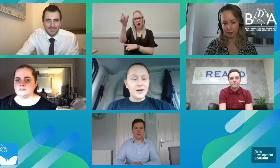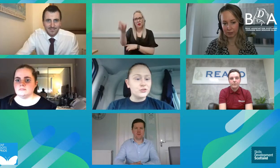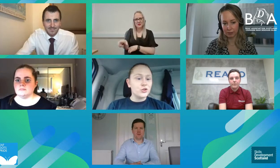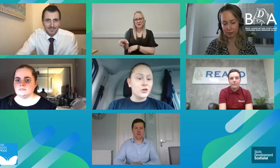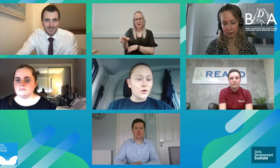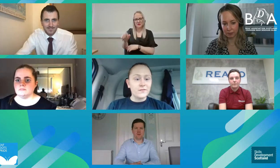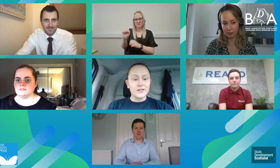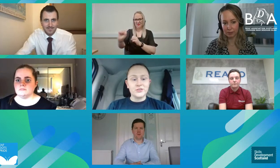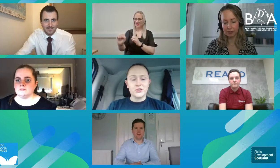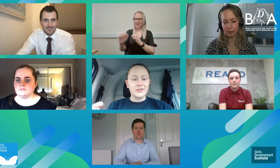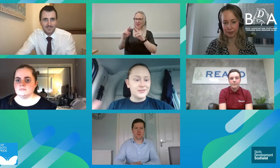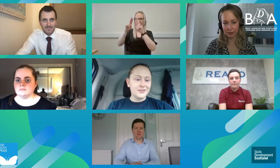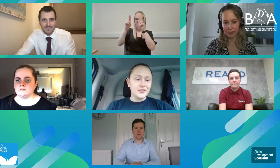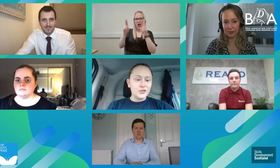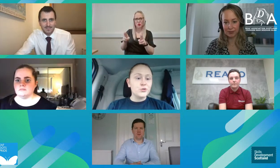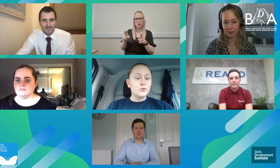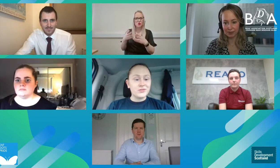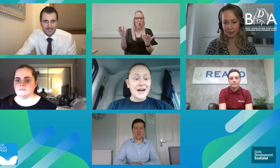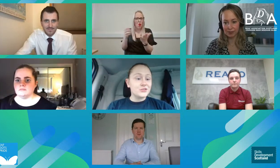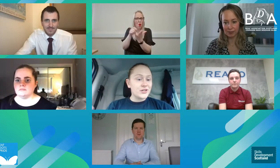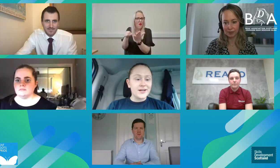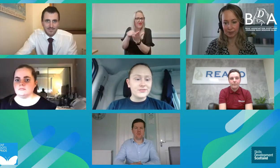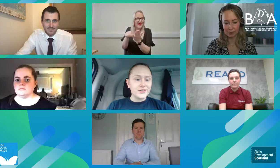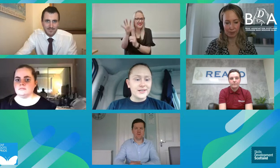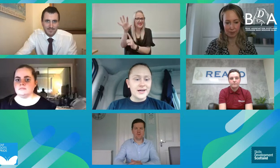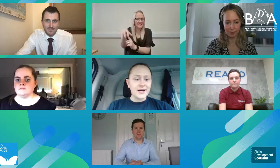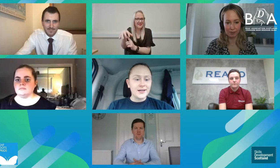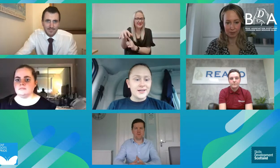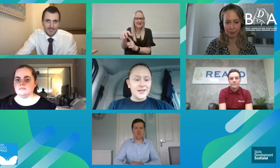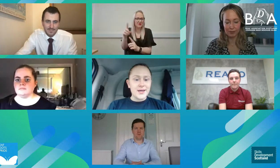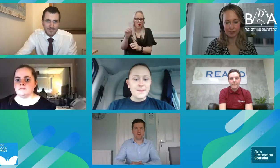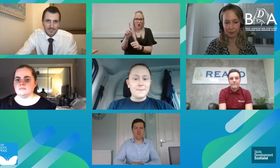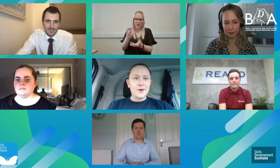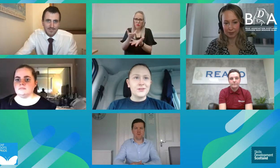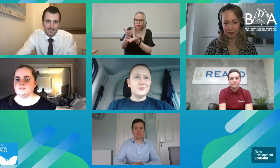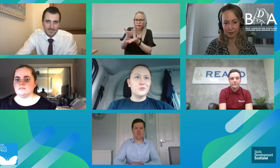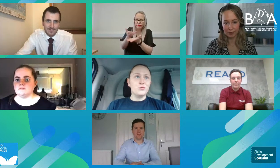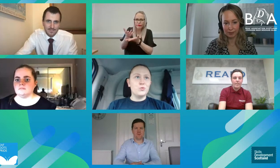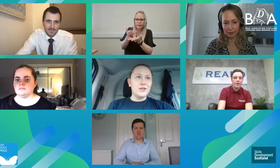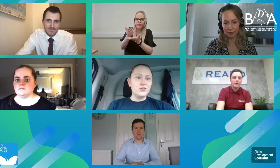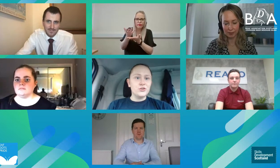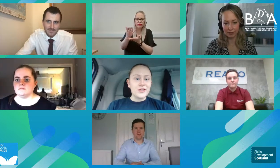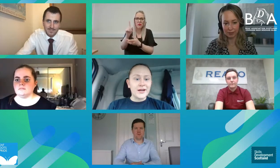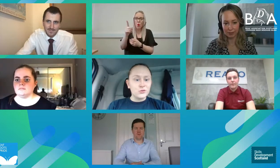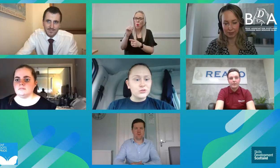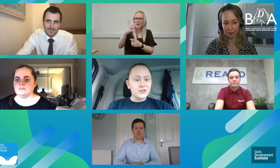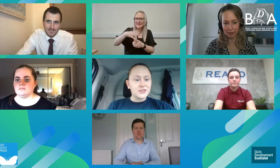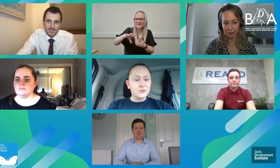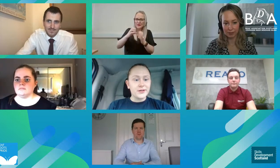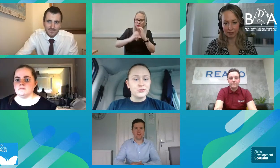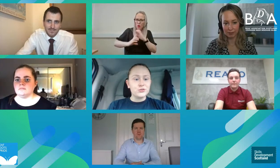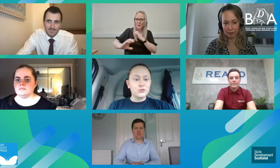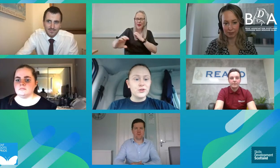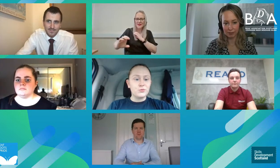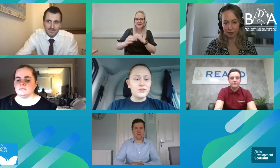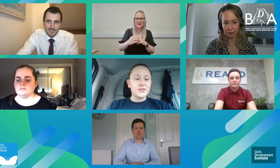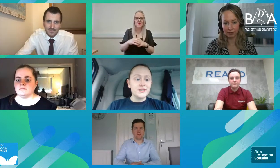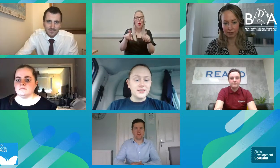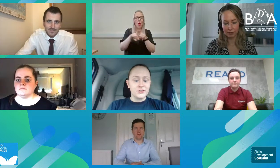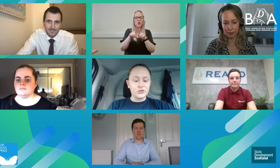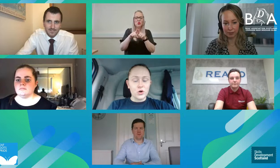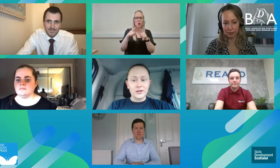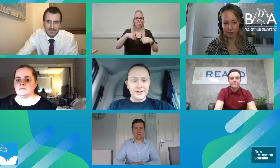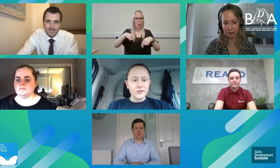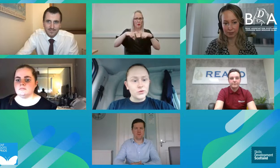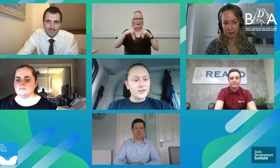it could be the house or an office or flat or anything like that. But we do diagnosis as well, so if we